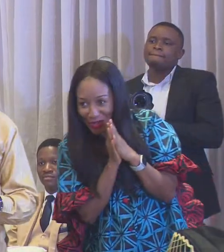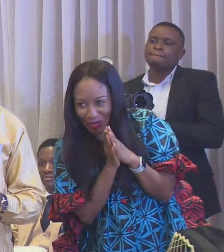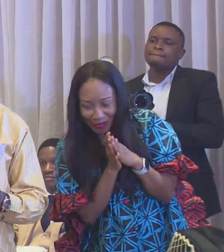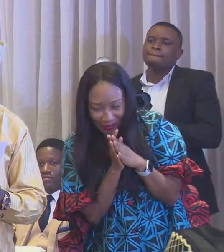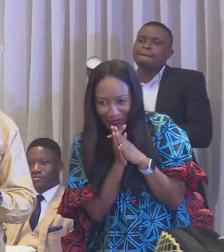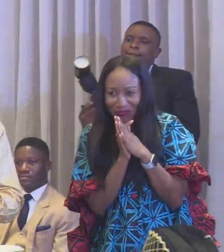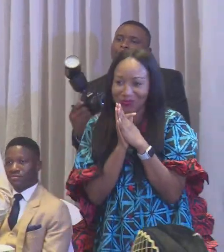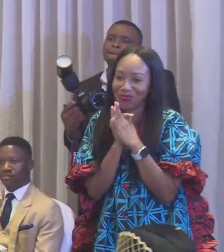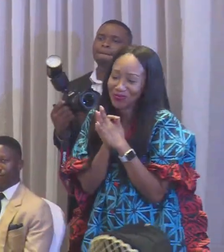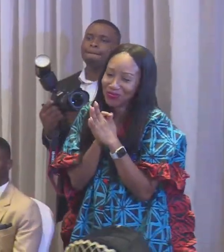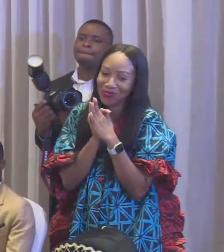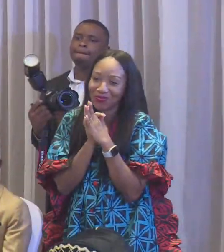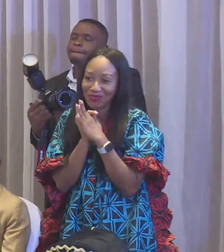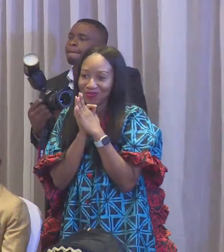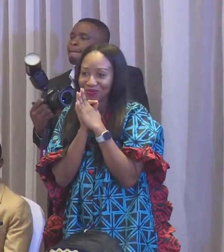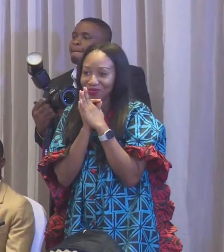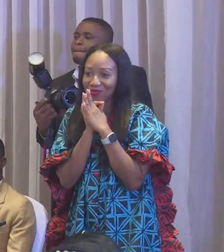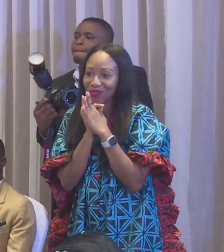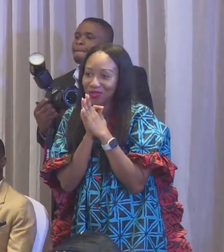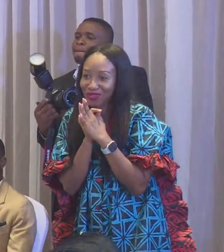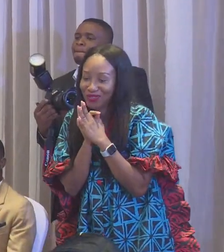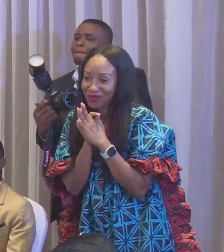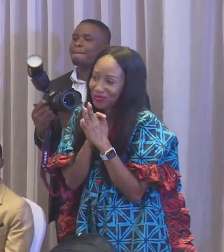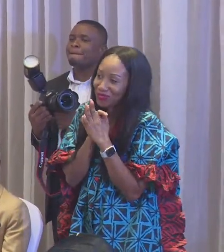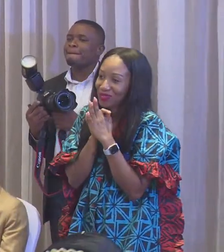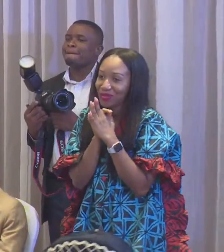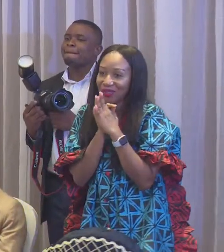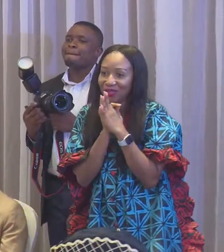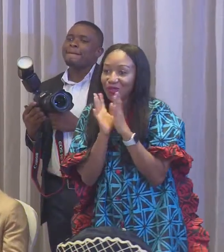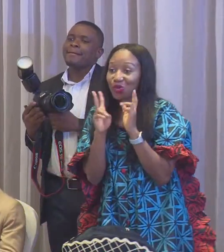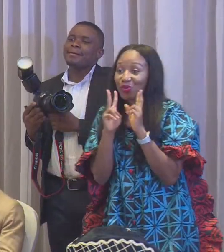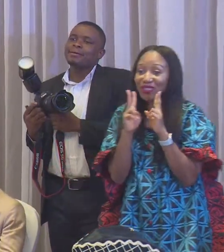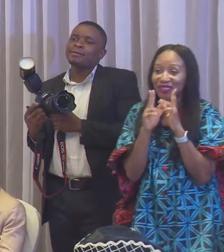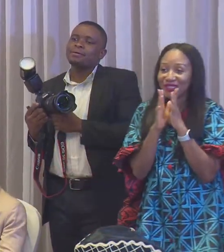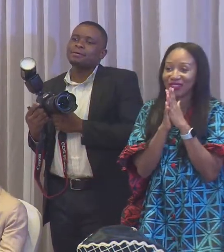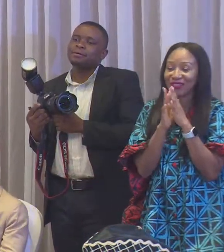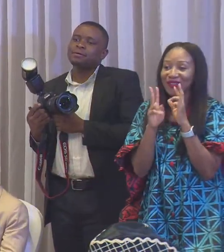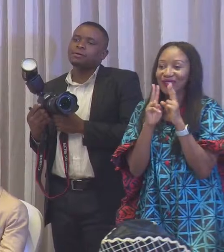Babashegun, the clerk Constitution Review Committee, sir.